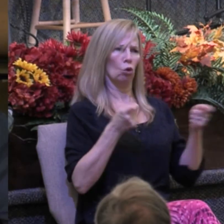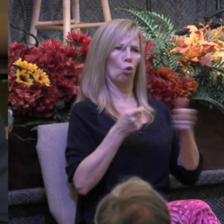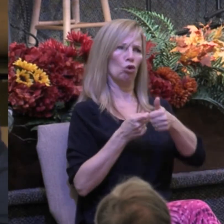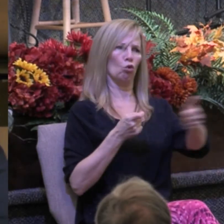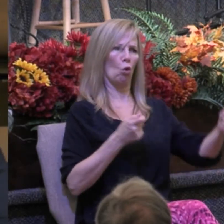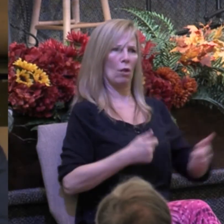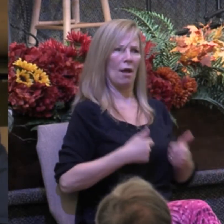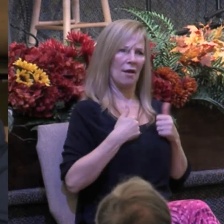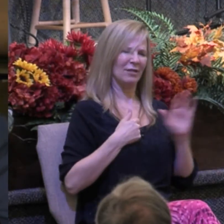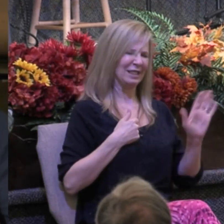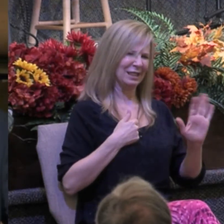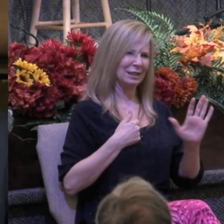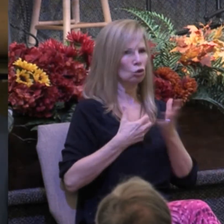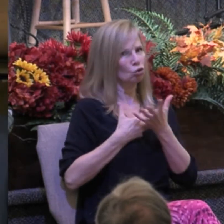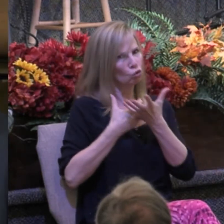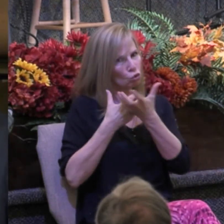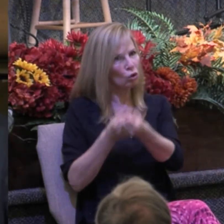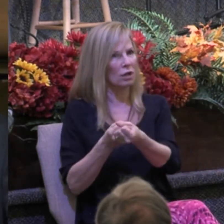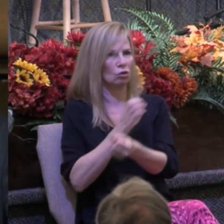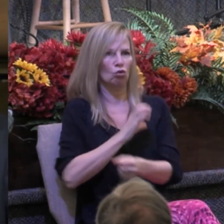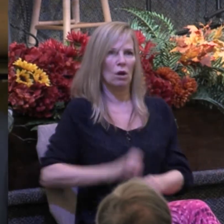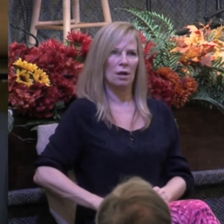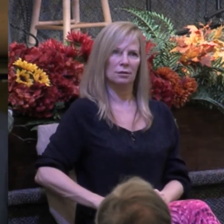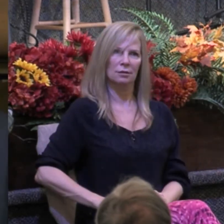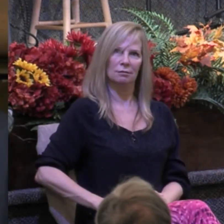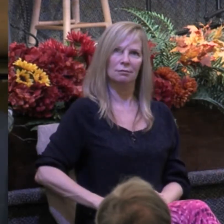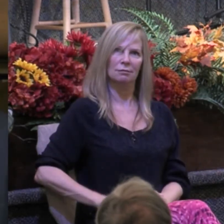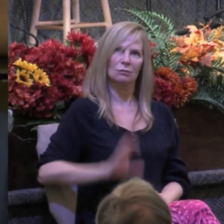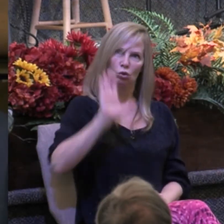your Savior with a heart of surrender to Him